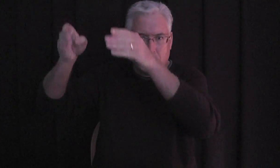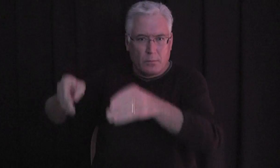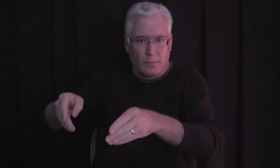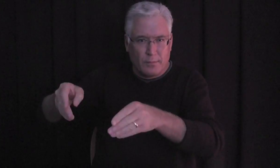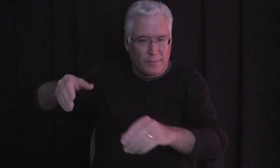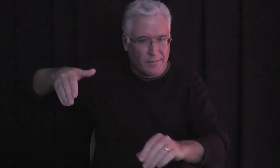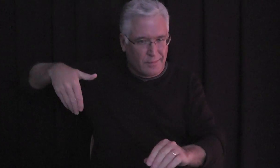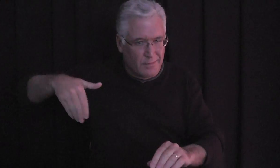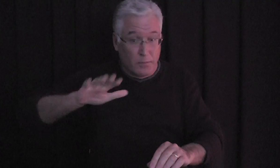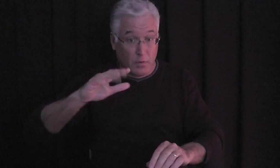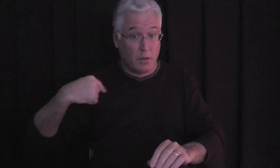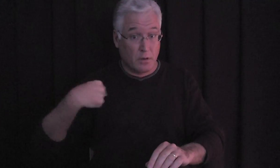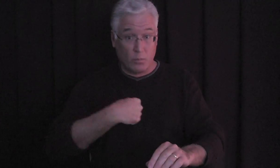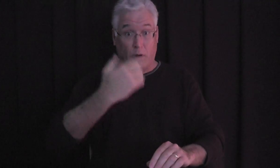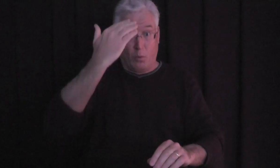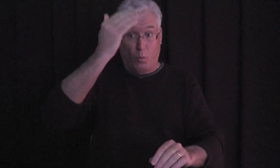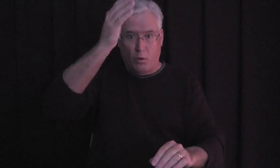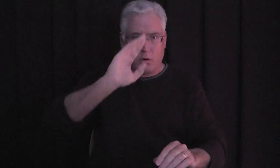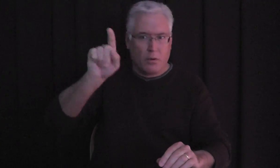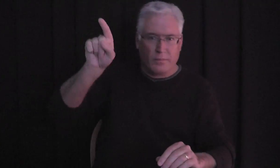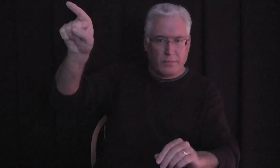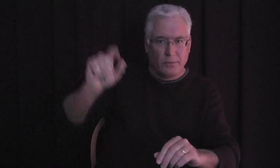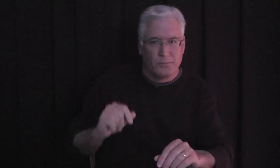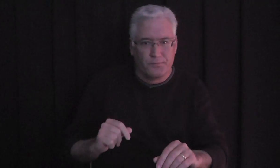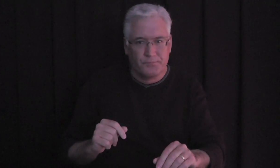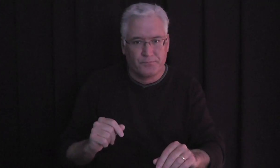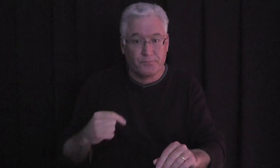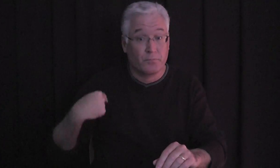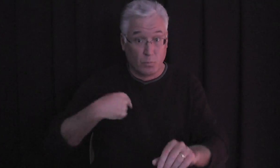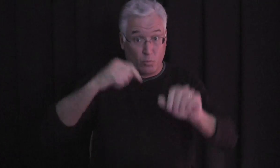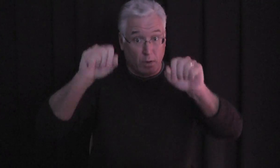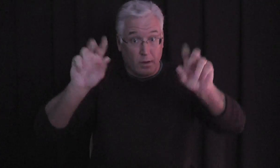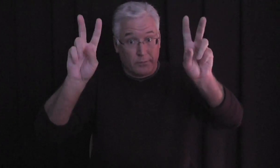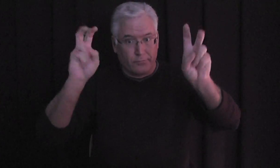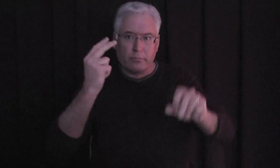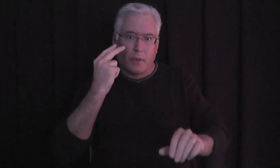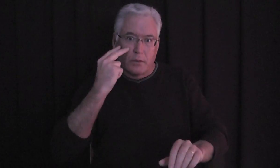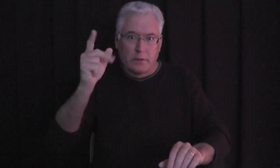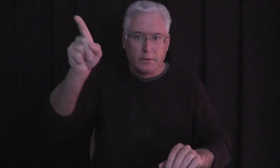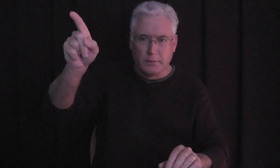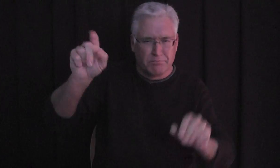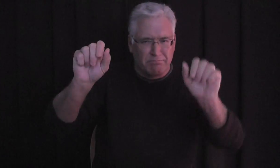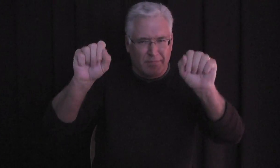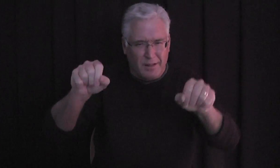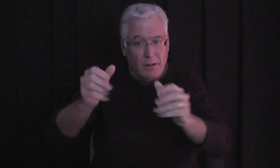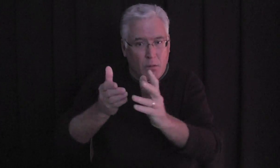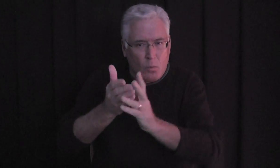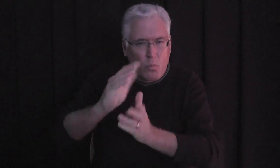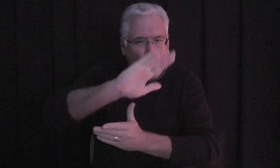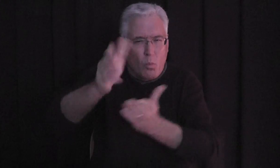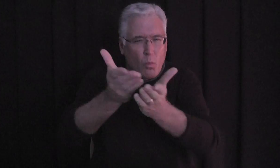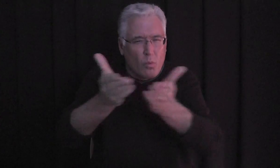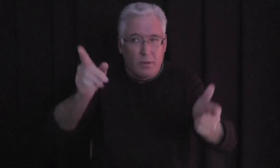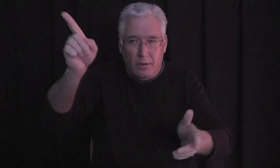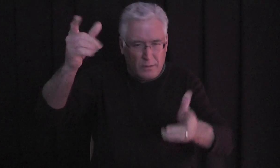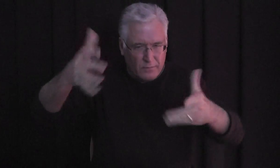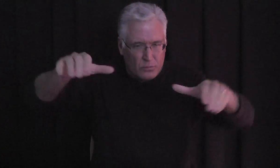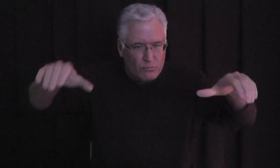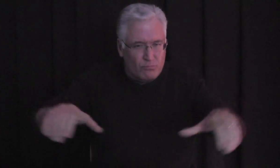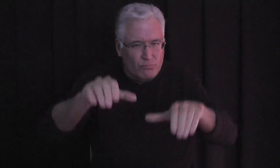Whenever we do not acknowledge God, we feel this way, and we don't see God in person, but we see God. We know he's there. We can see him through all